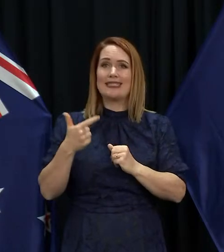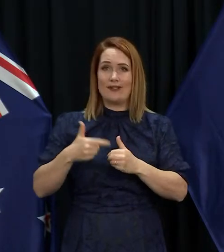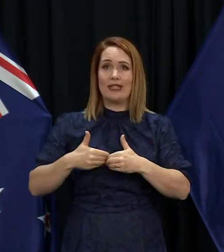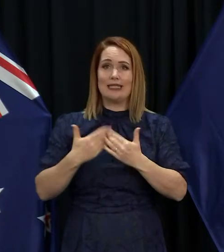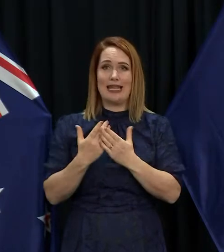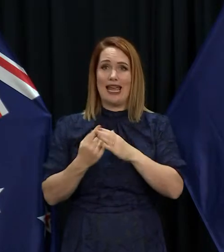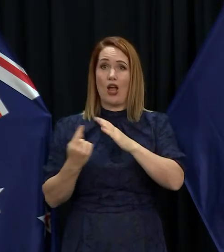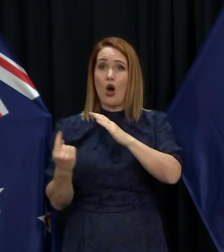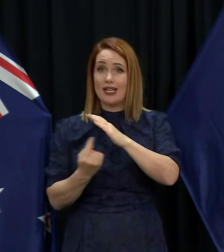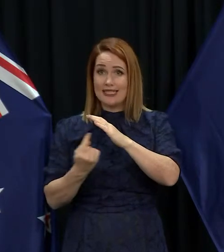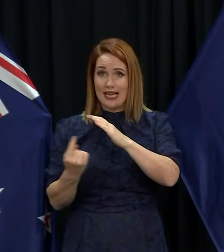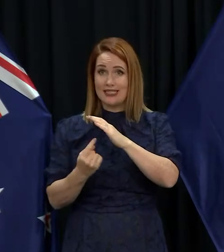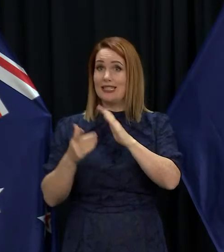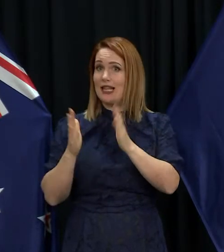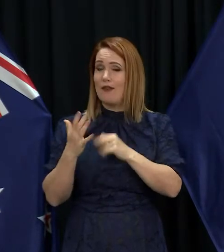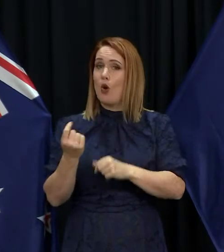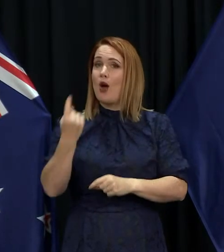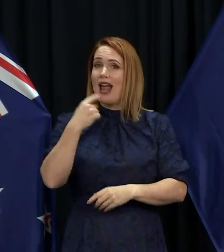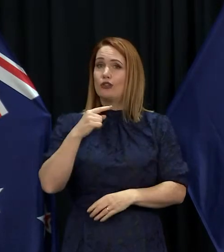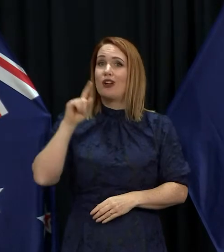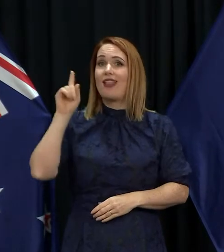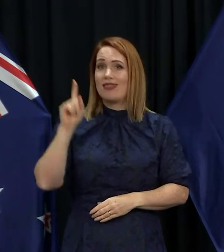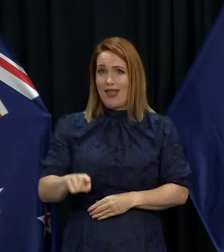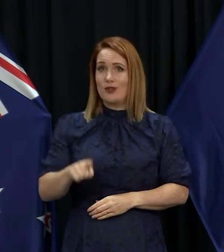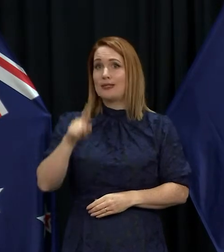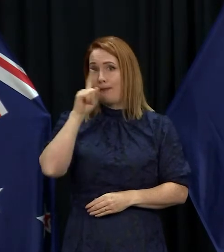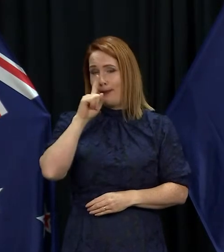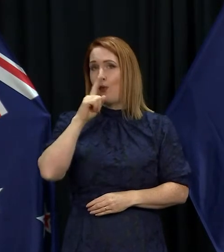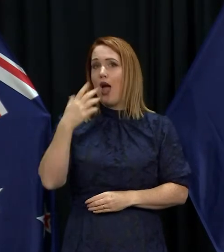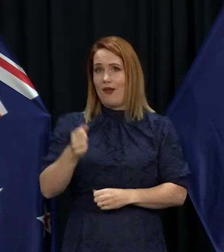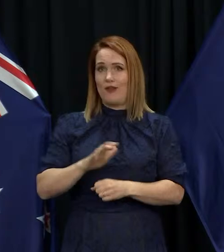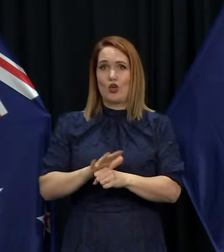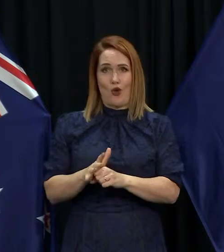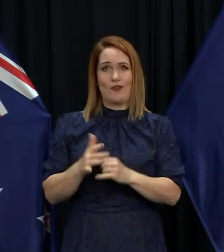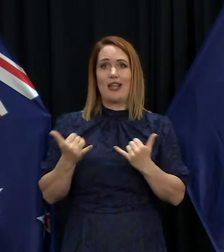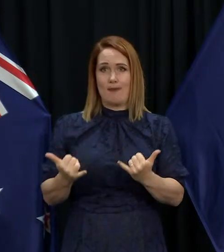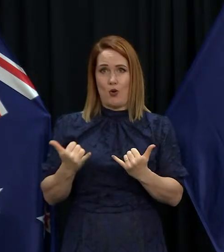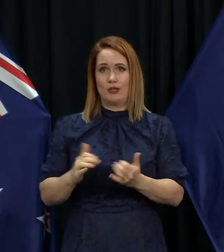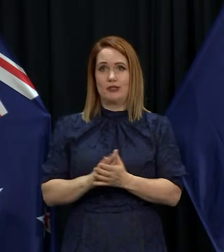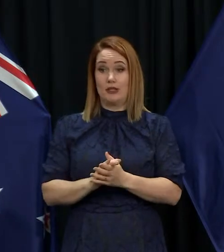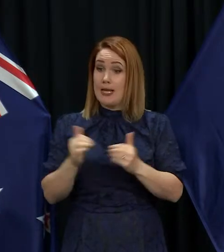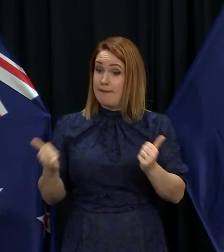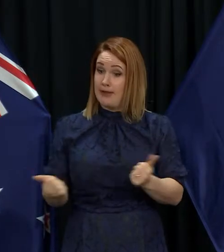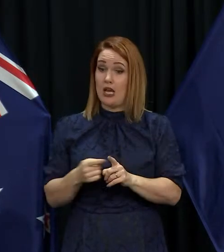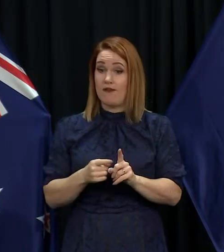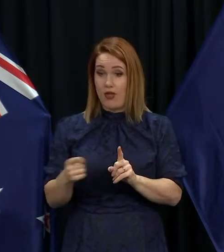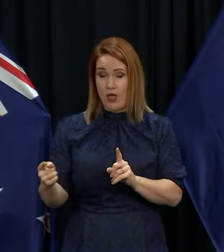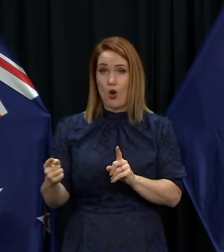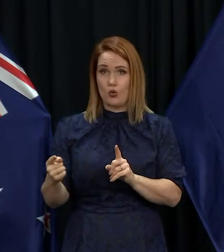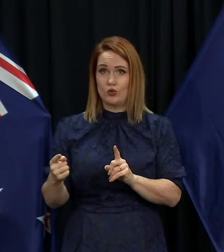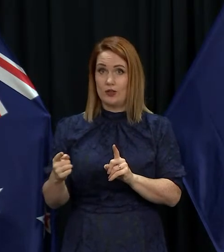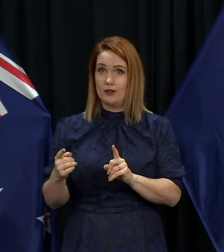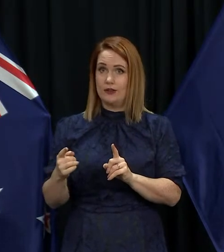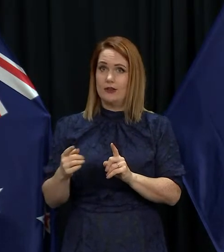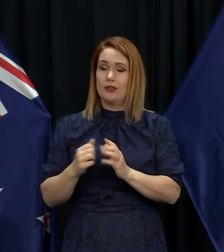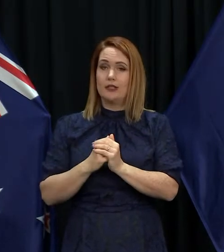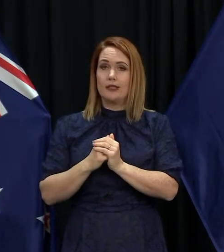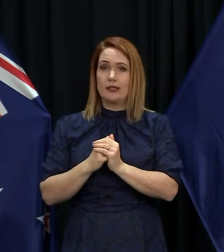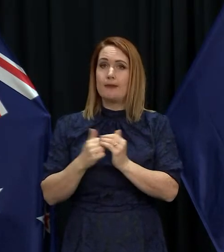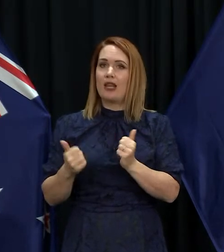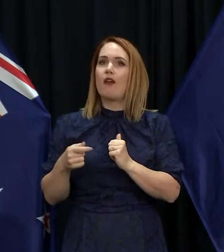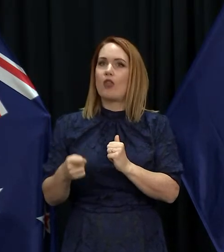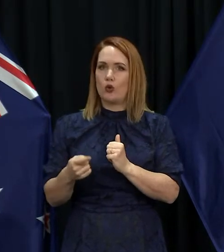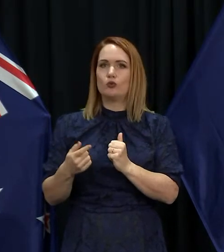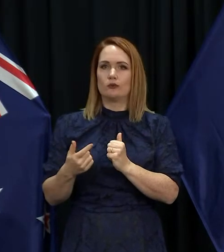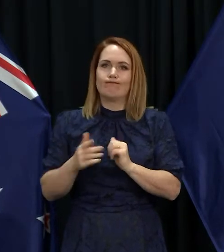isolation definition, there's around 100,000 active cases. And yes, and quite a number of those, some of the highest rates we've had, have been in